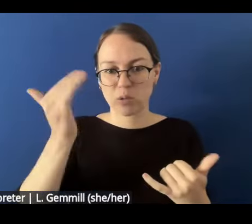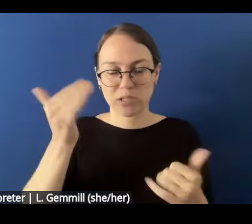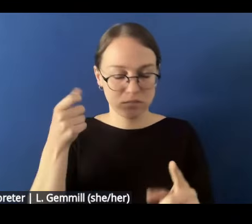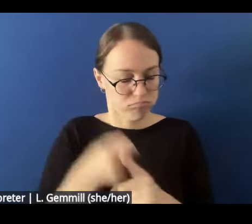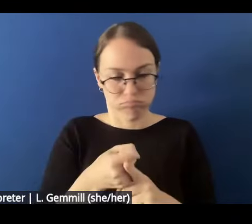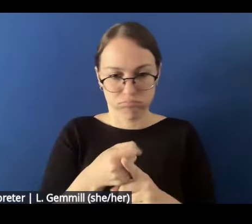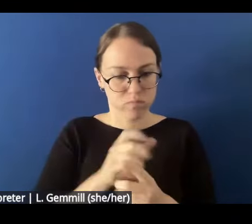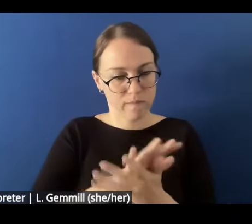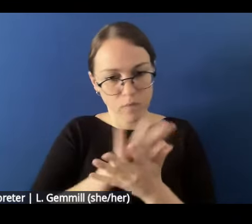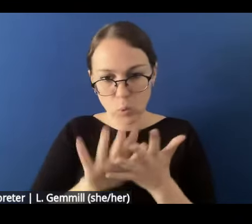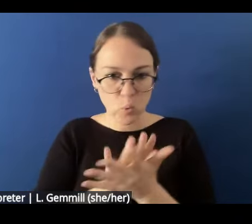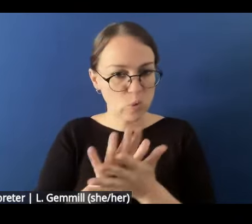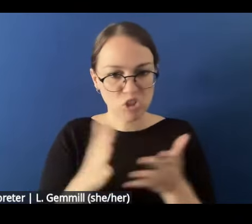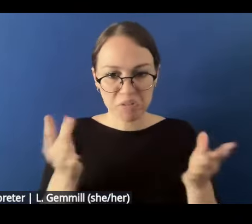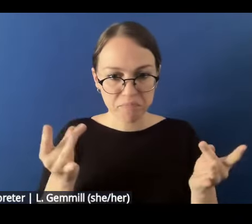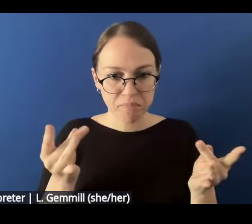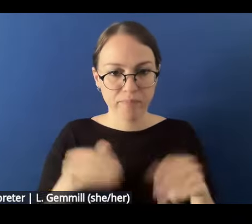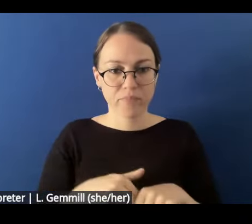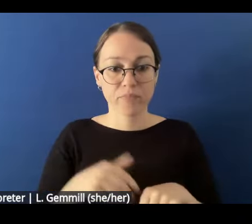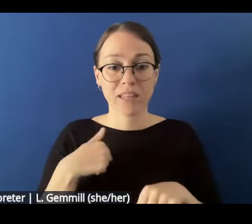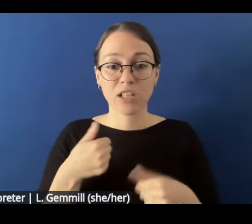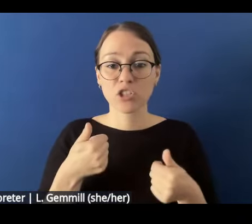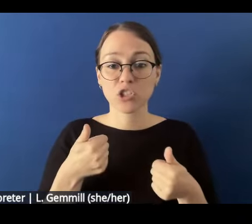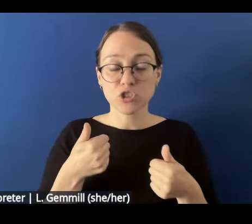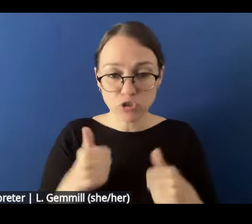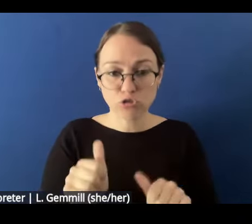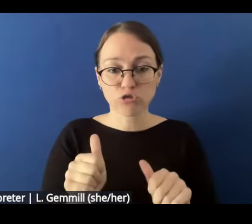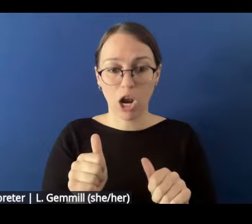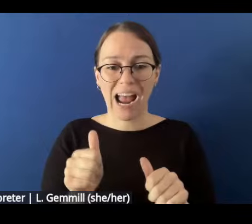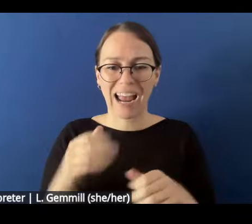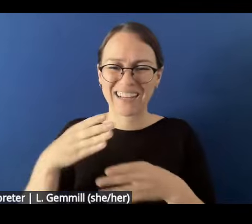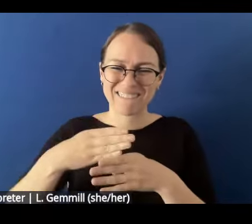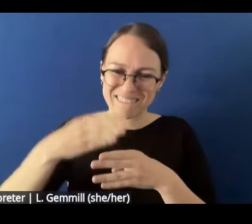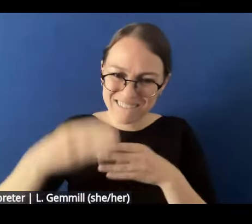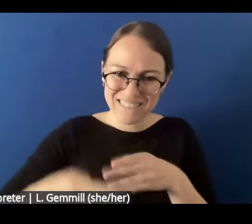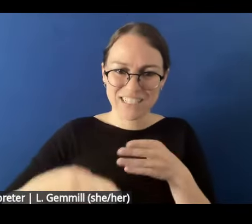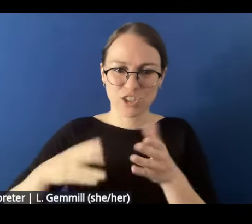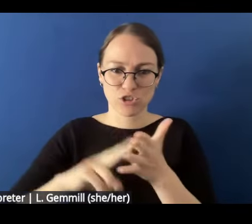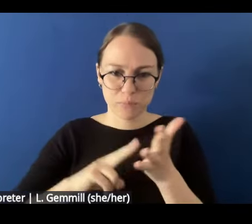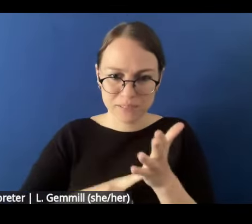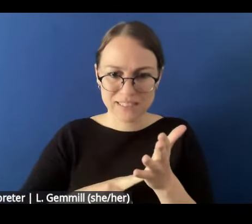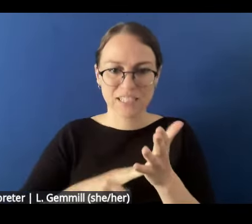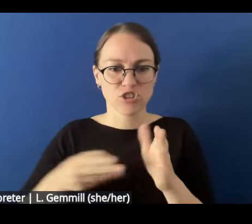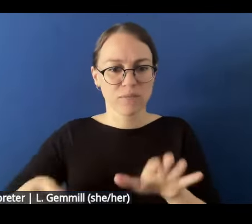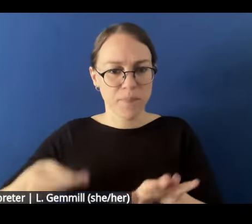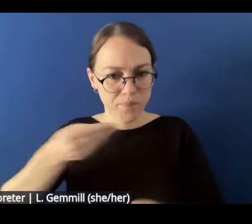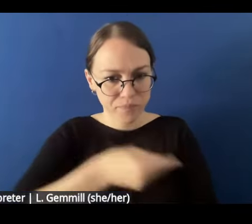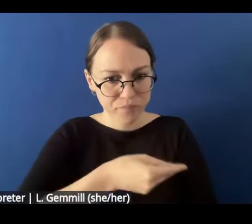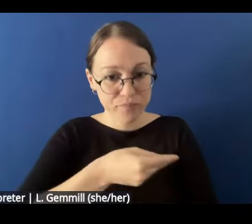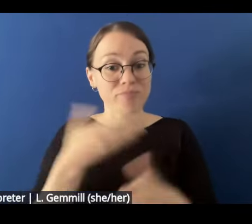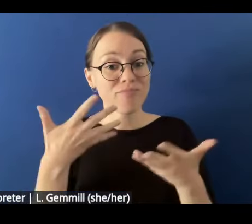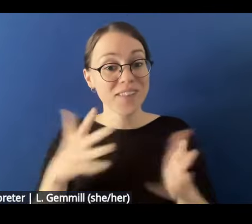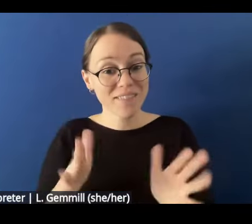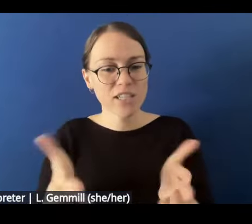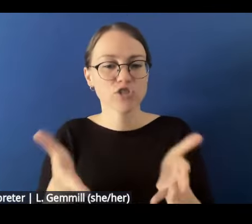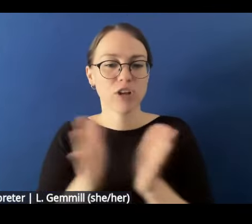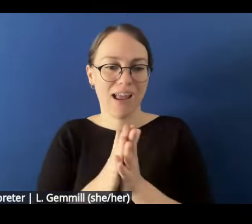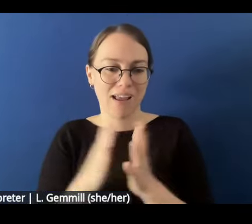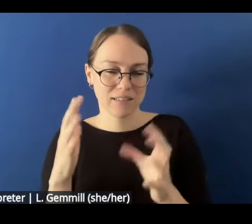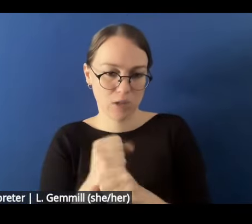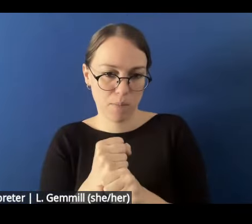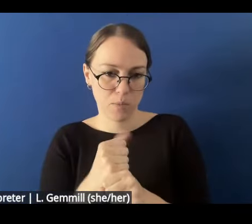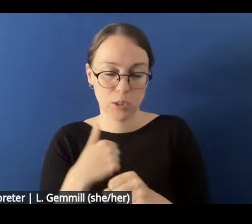complete, finished petitions as to form when I bring them in and then ask for the summary, but I've seen it. I mean, I've seen